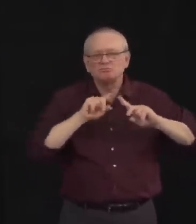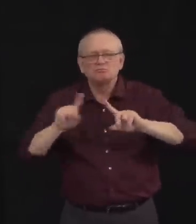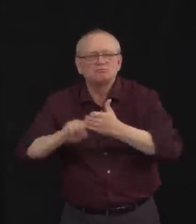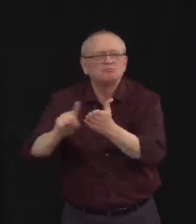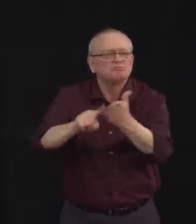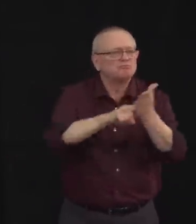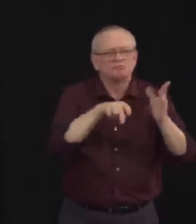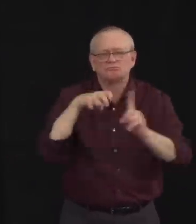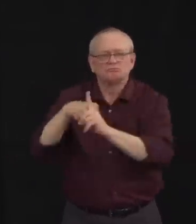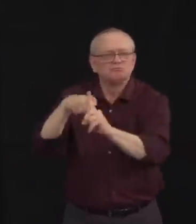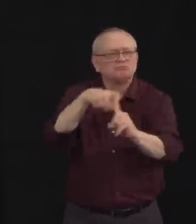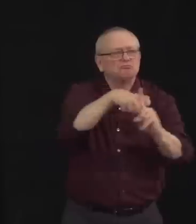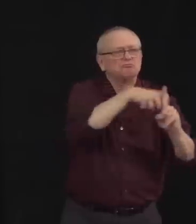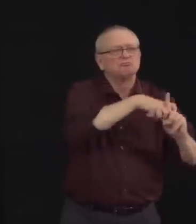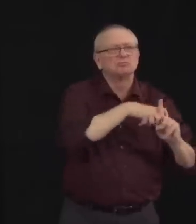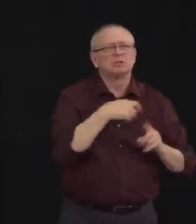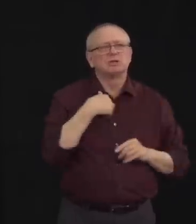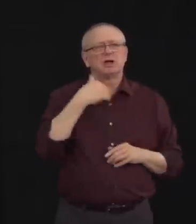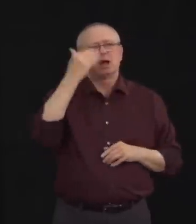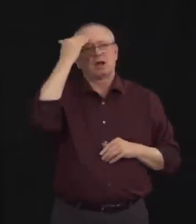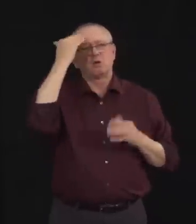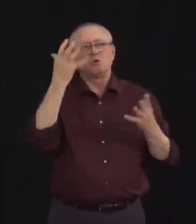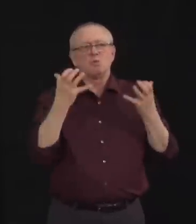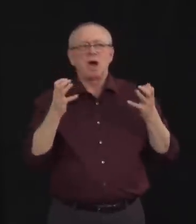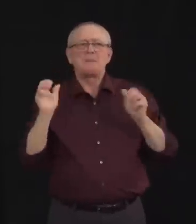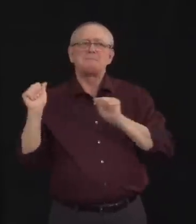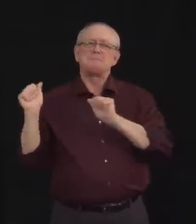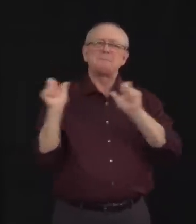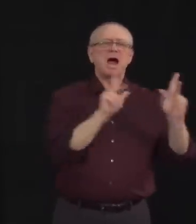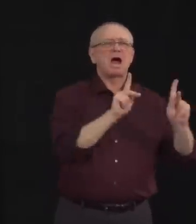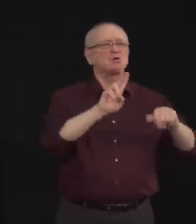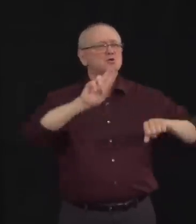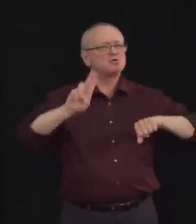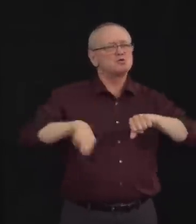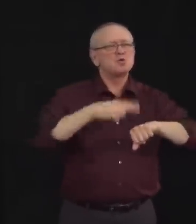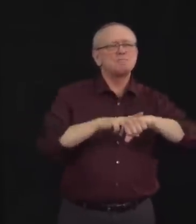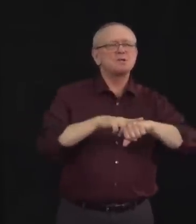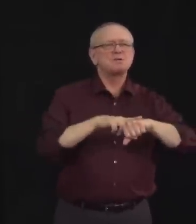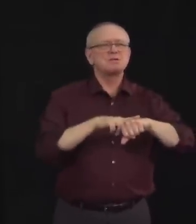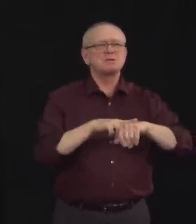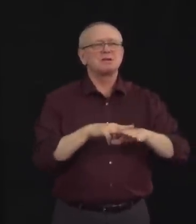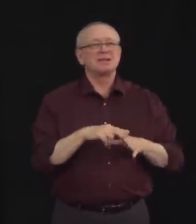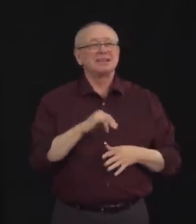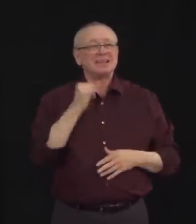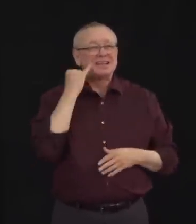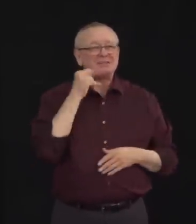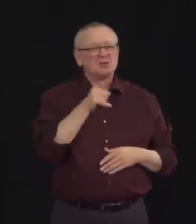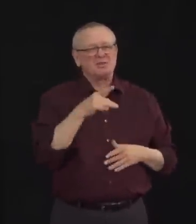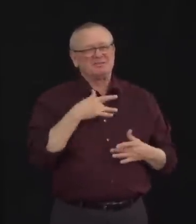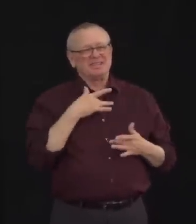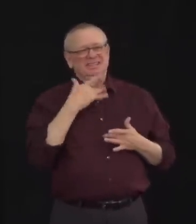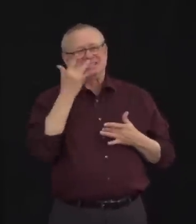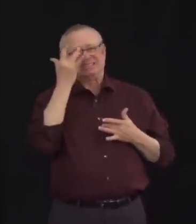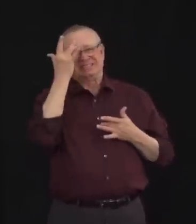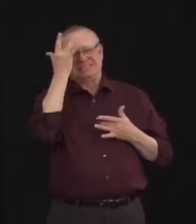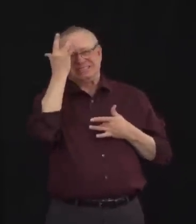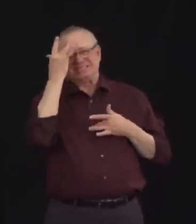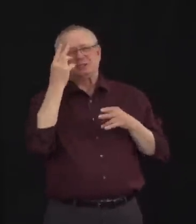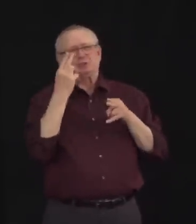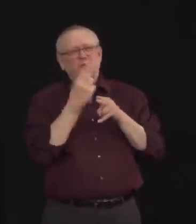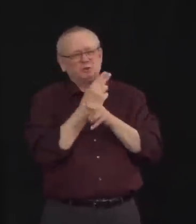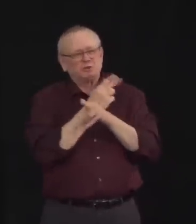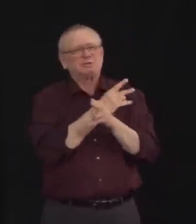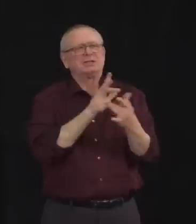health orders, stay home and take the AHS online assessment if you're feeling unwell, and getting tested if